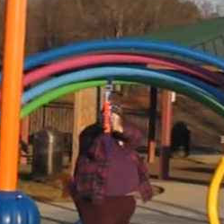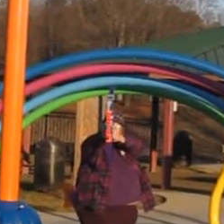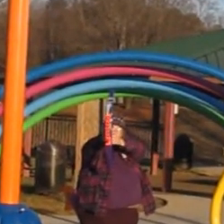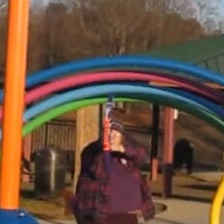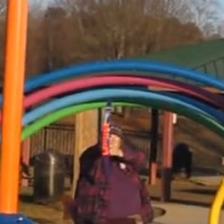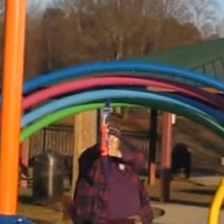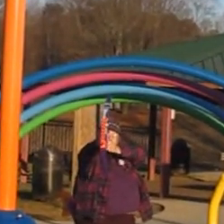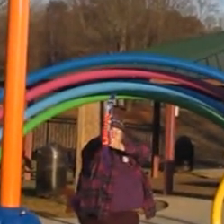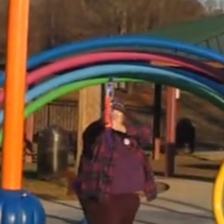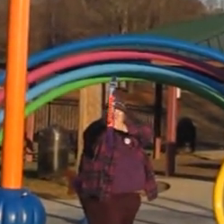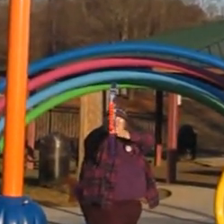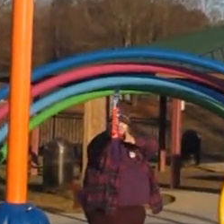There we go. Oh, God.